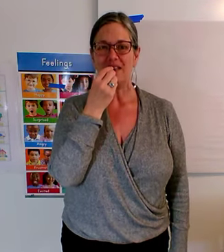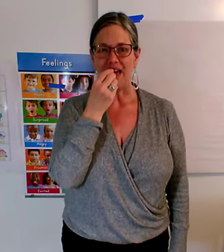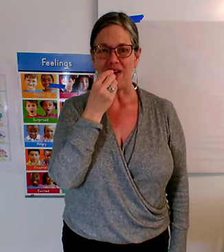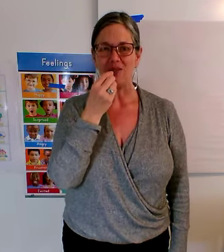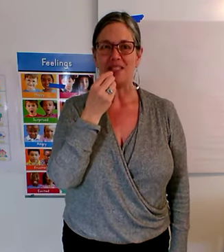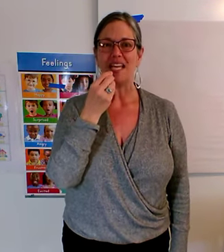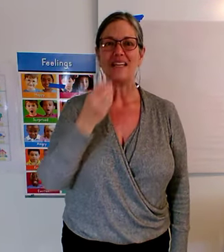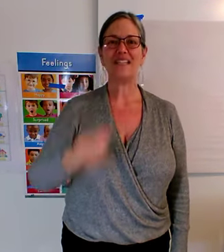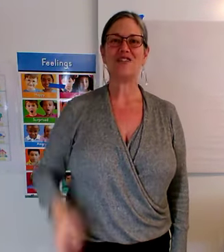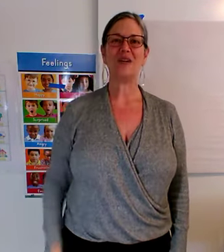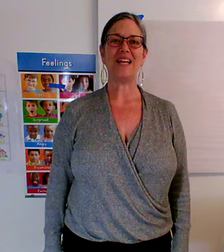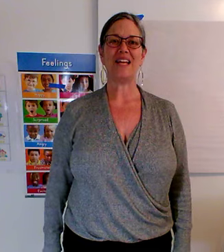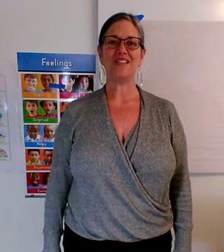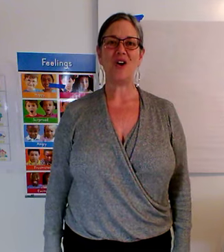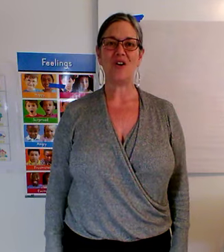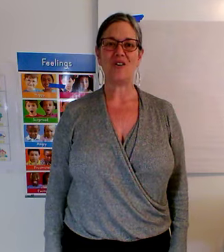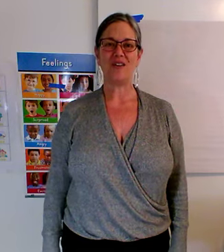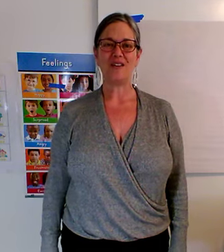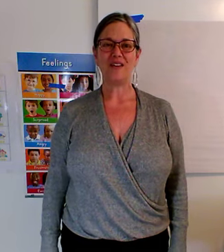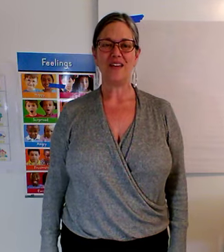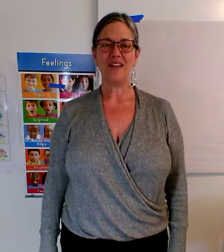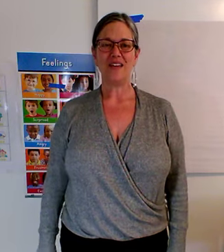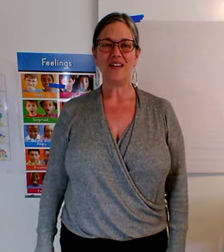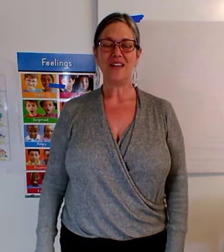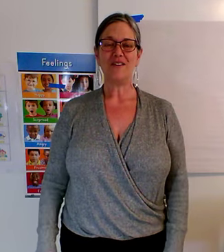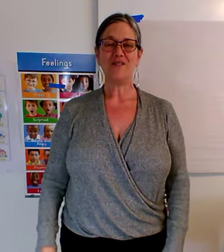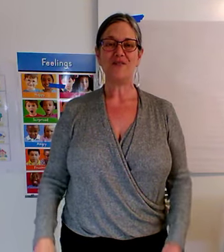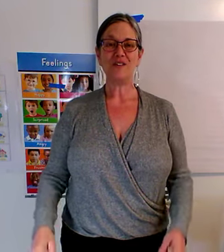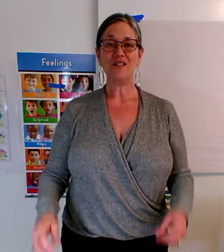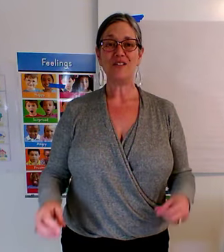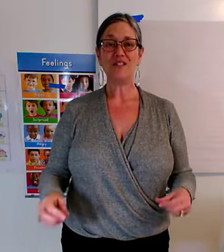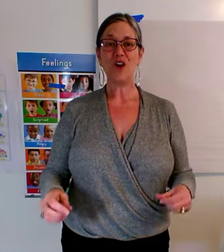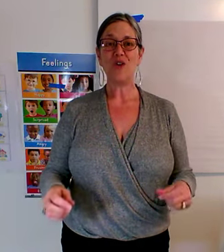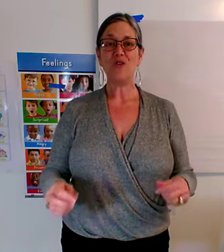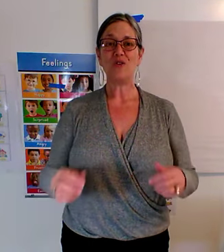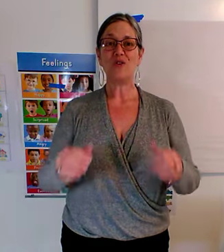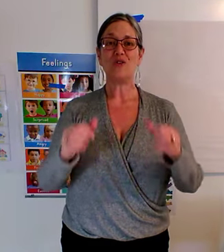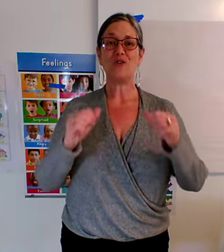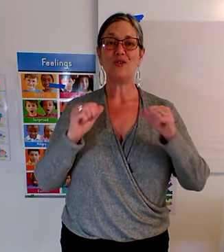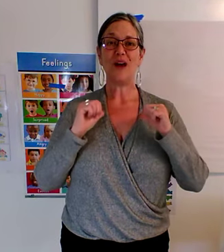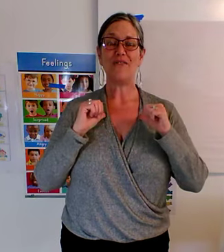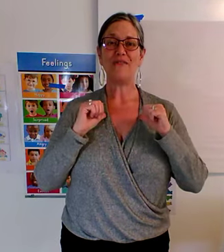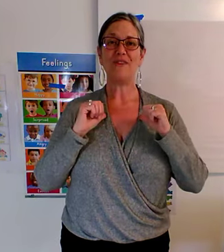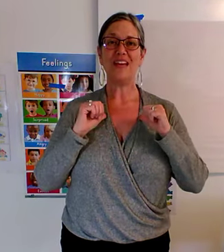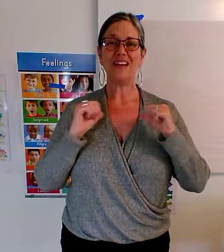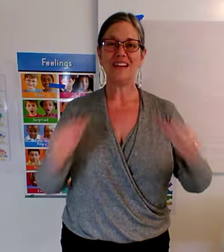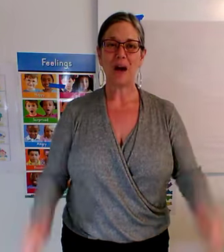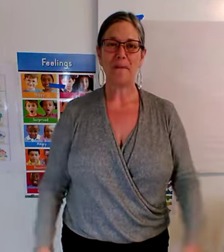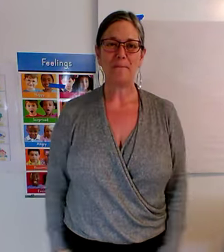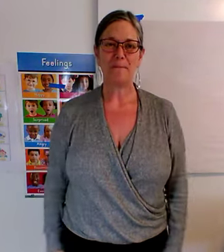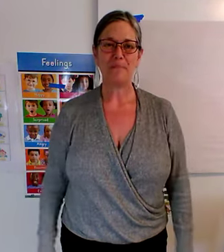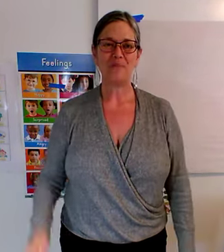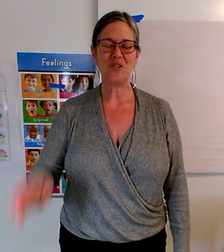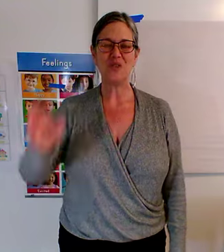Loud, standing, straight and tall. If it's so, you're the traffic cop. Do